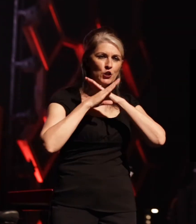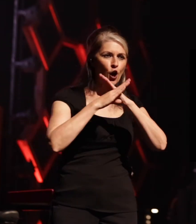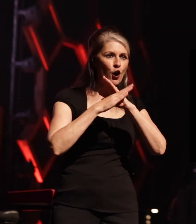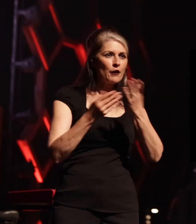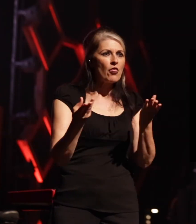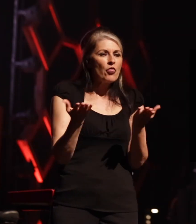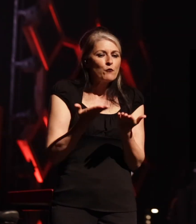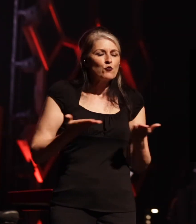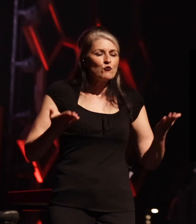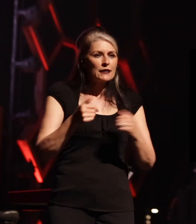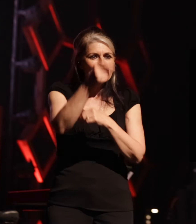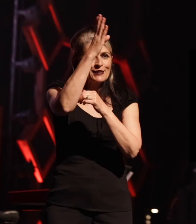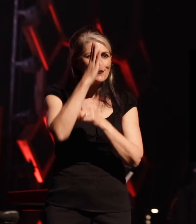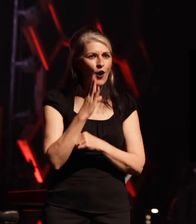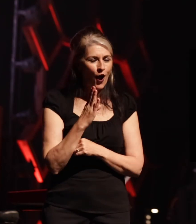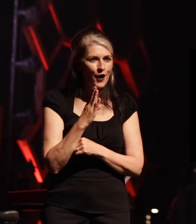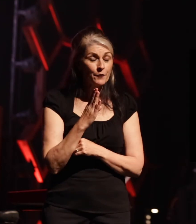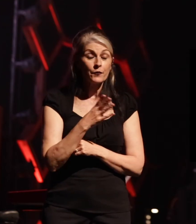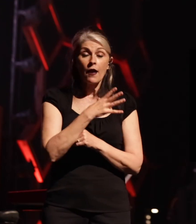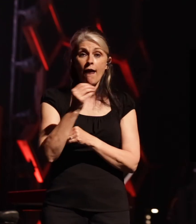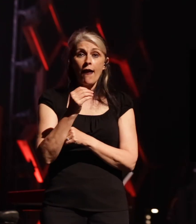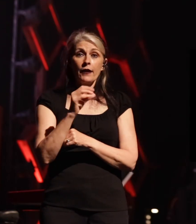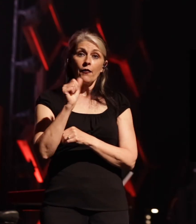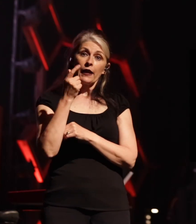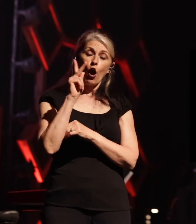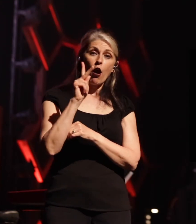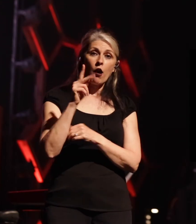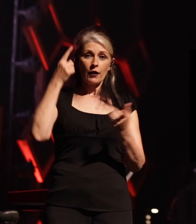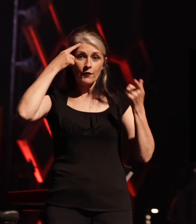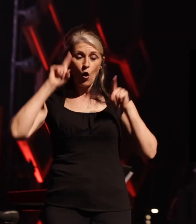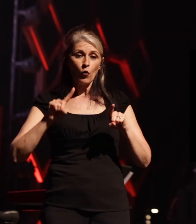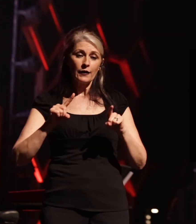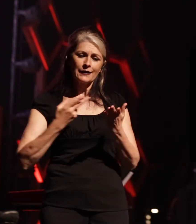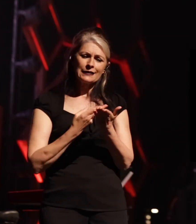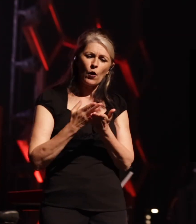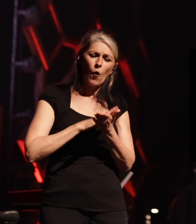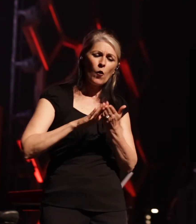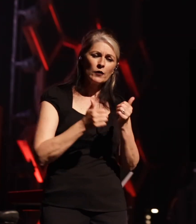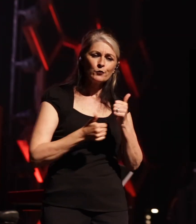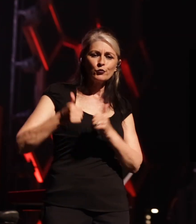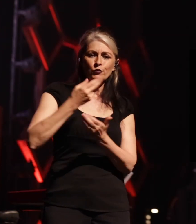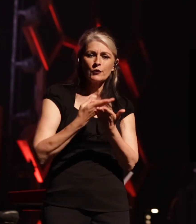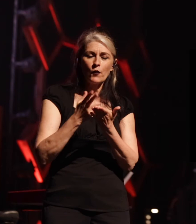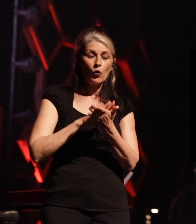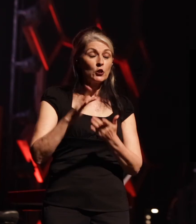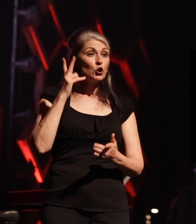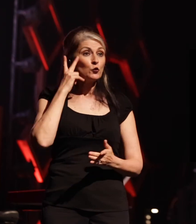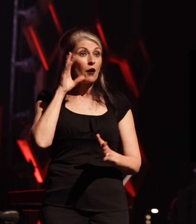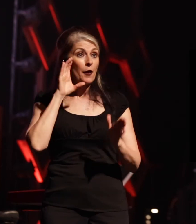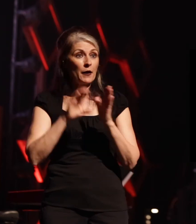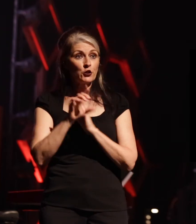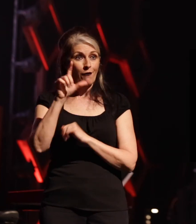God. And the Ark of the Covenant, it was in the Holy of Holies. You look at the Lego version of the tabernacle again,